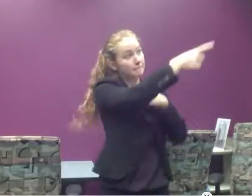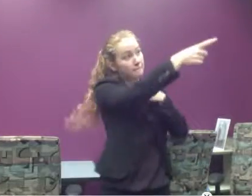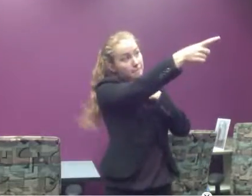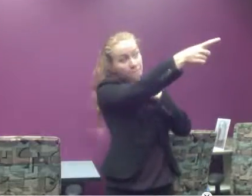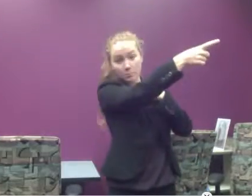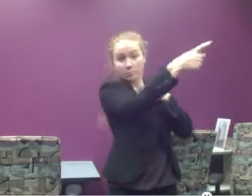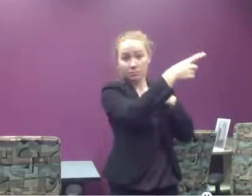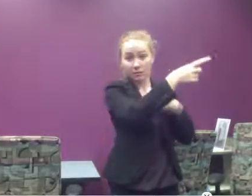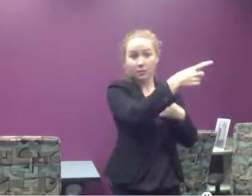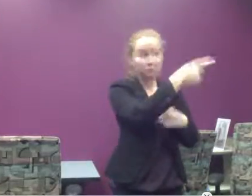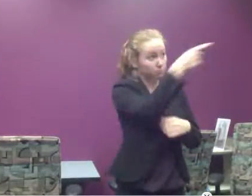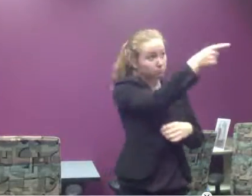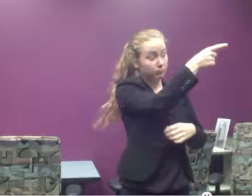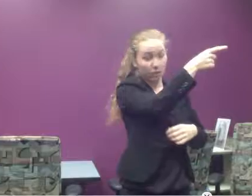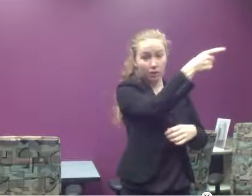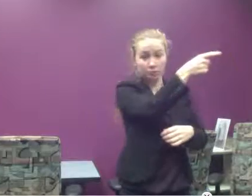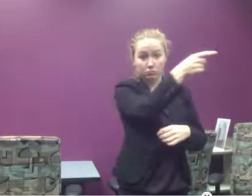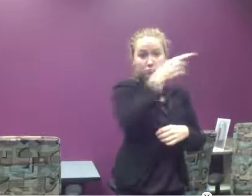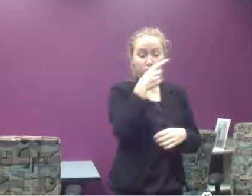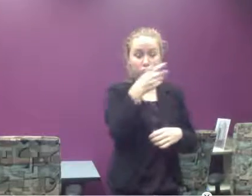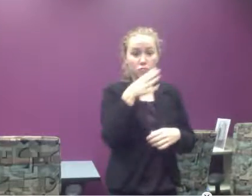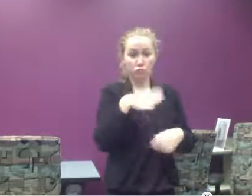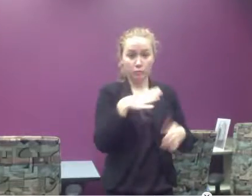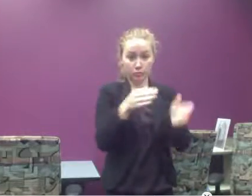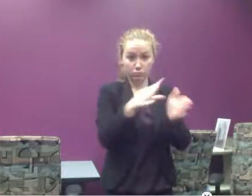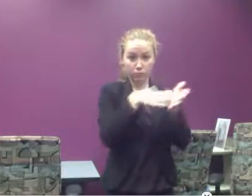You can see the picture right there.